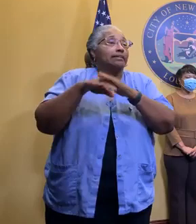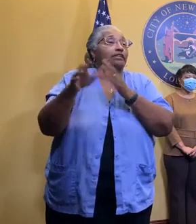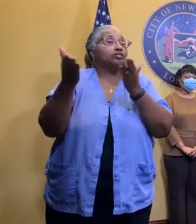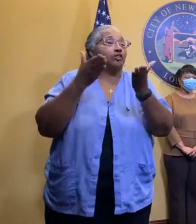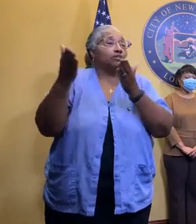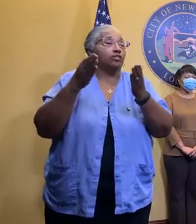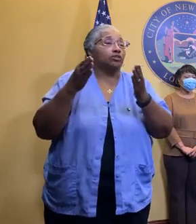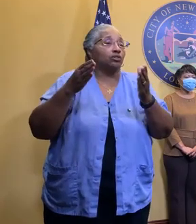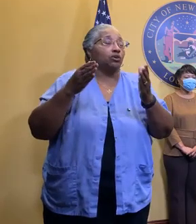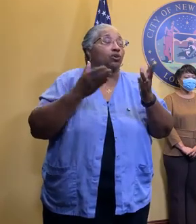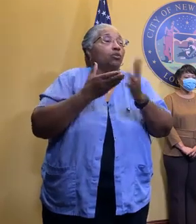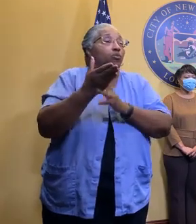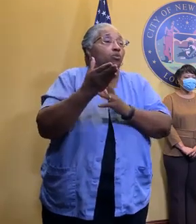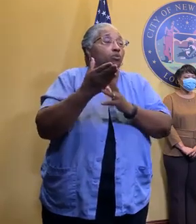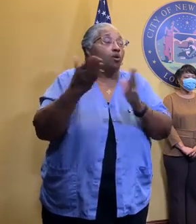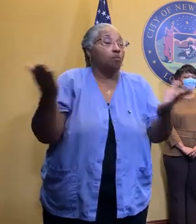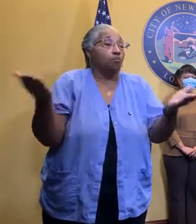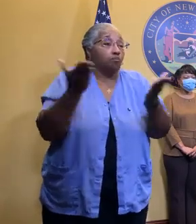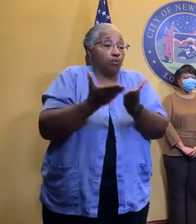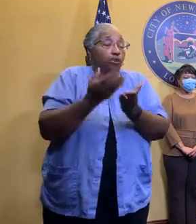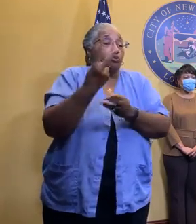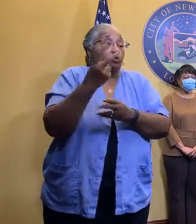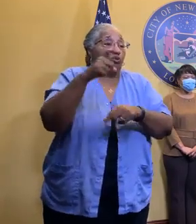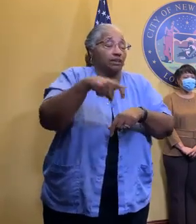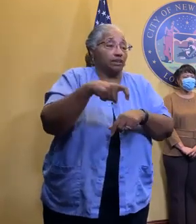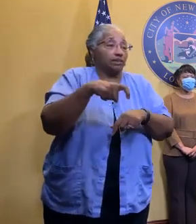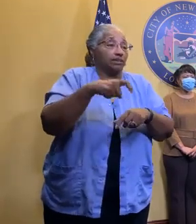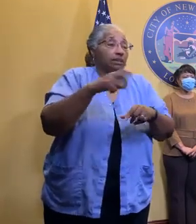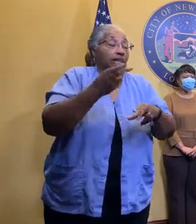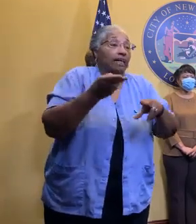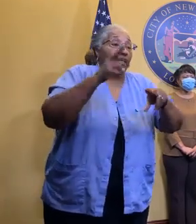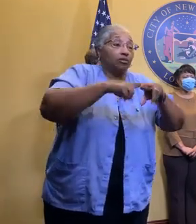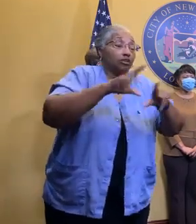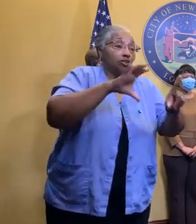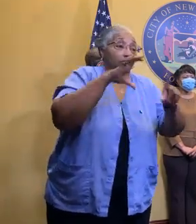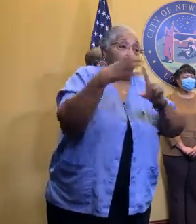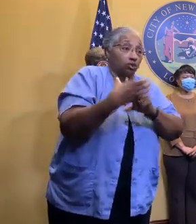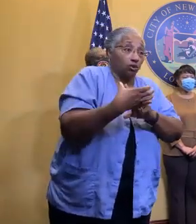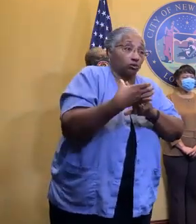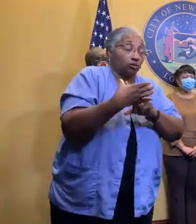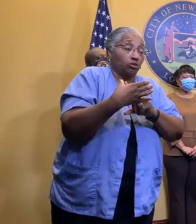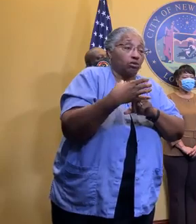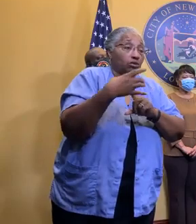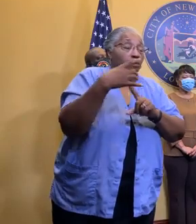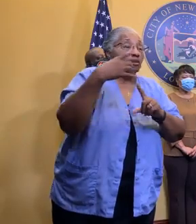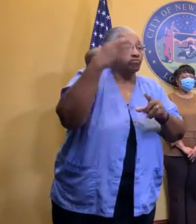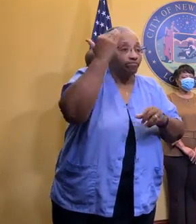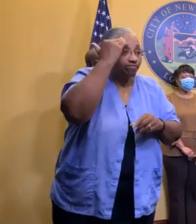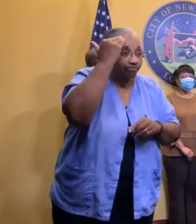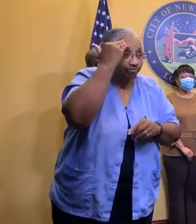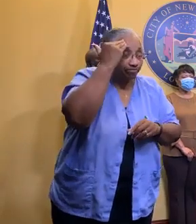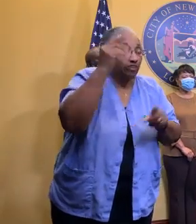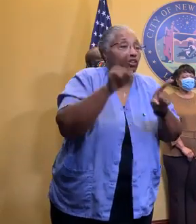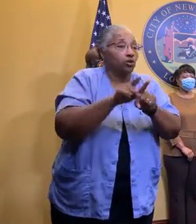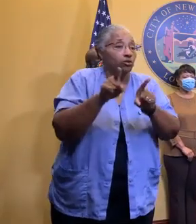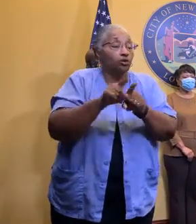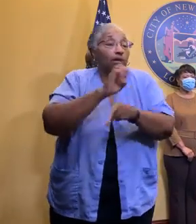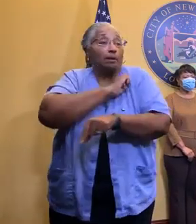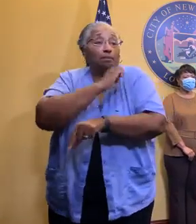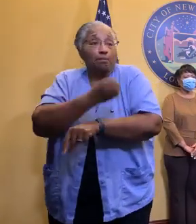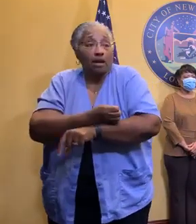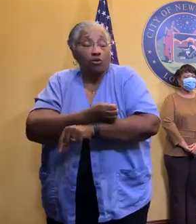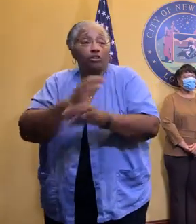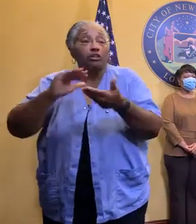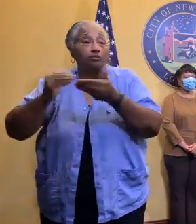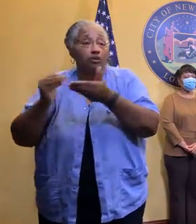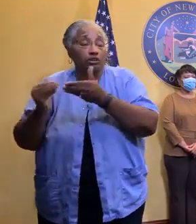bridging two needs: increasing the cultural competence of our fragmented mental health treatment network, and empowering